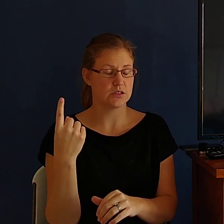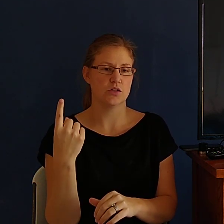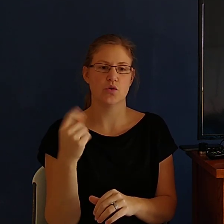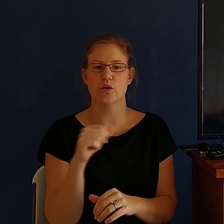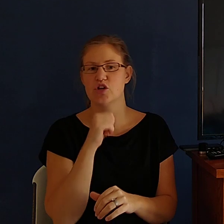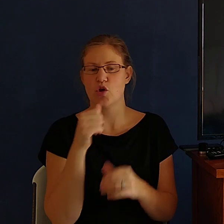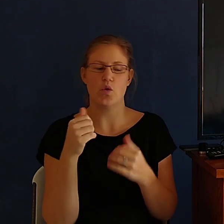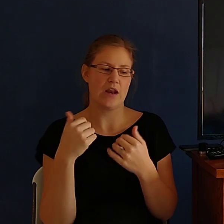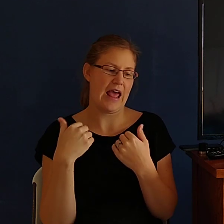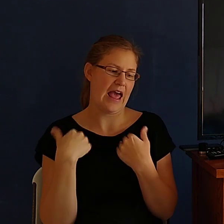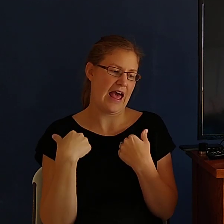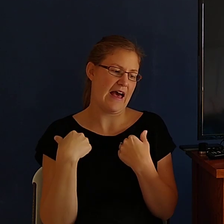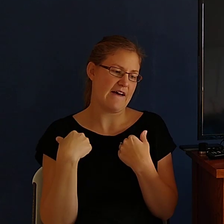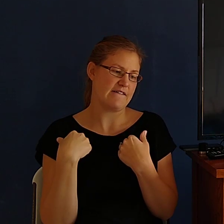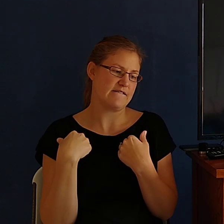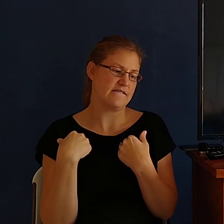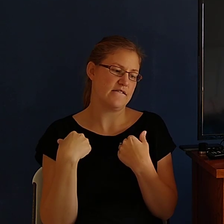repeated vertices, in other words.